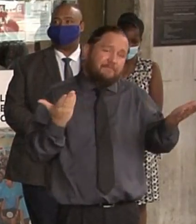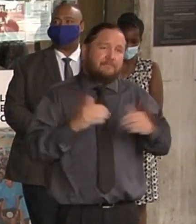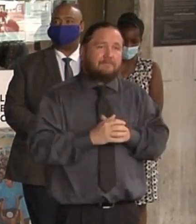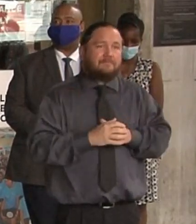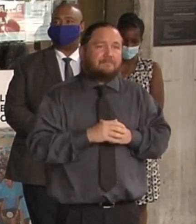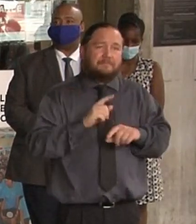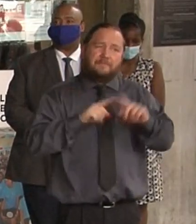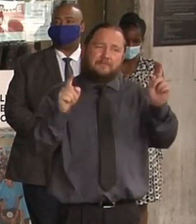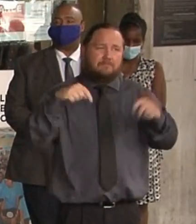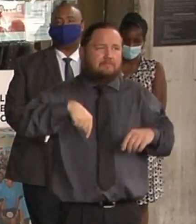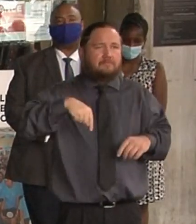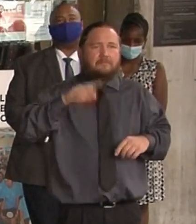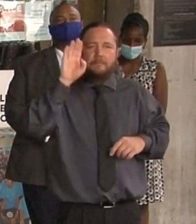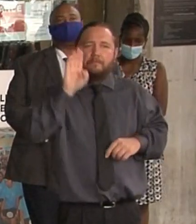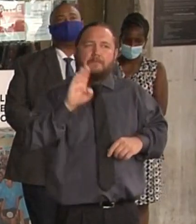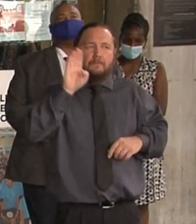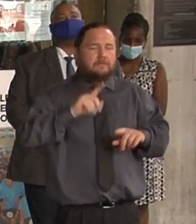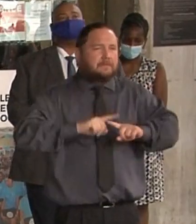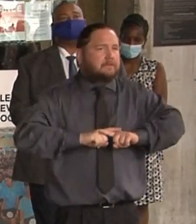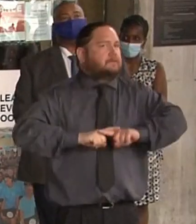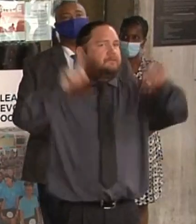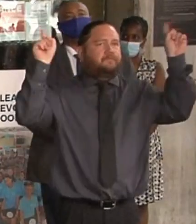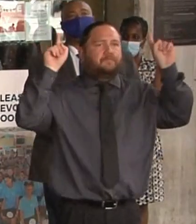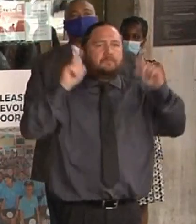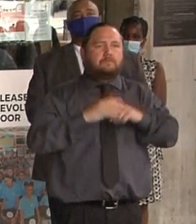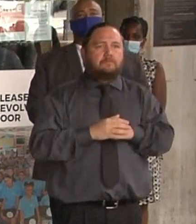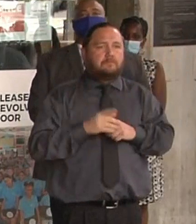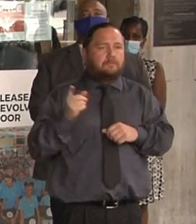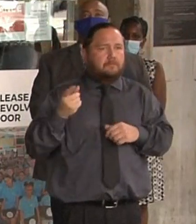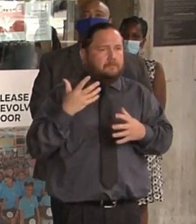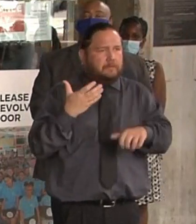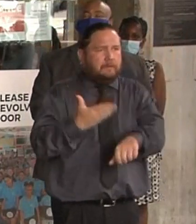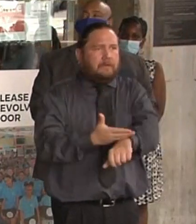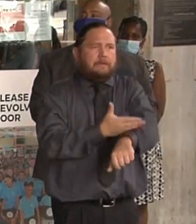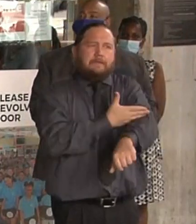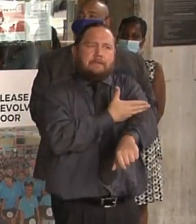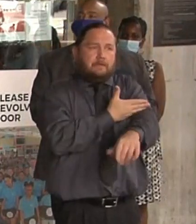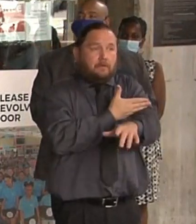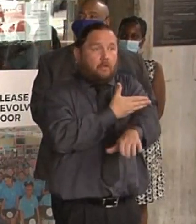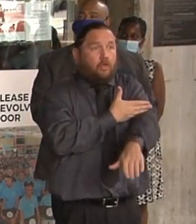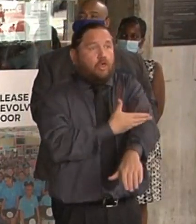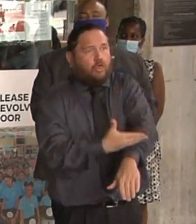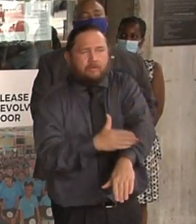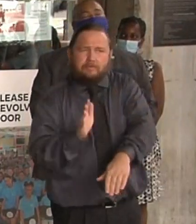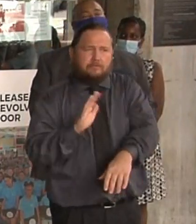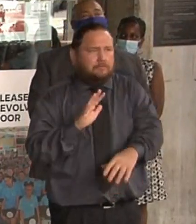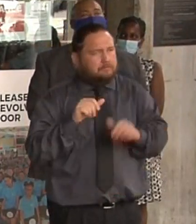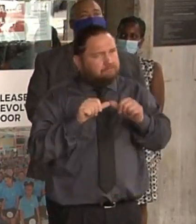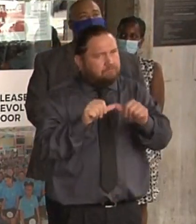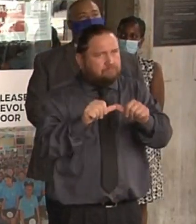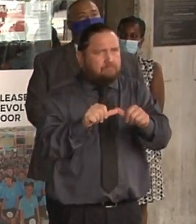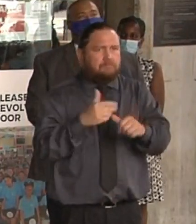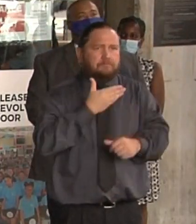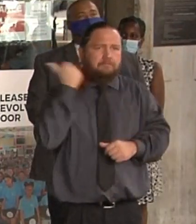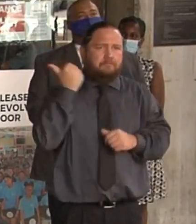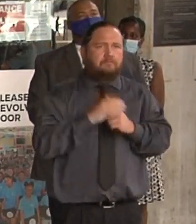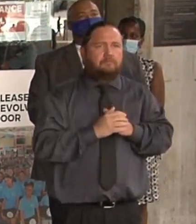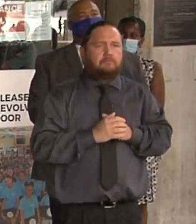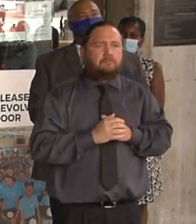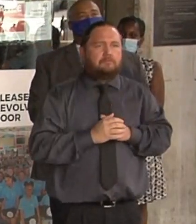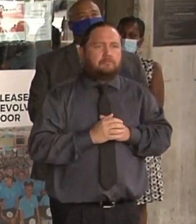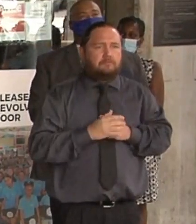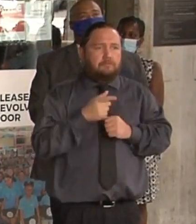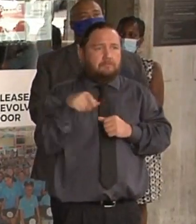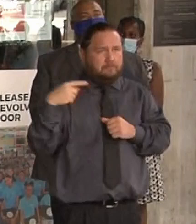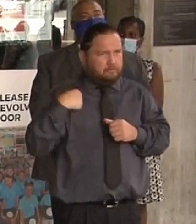past. It's incumbent upon me, it's incumbent upon all of us to continue to move forward. As I've said